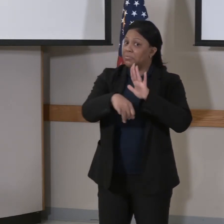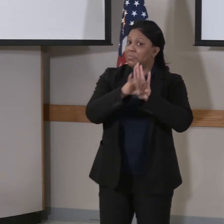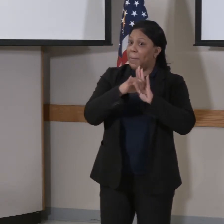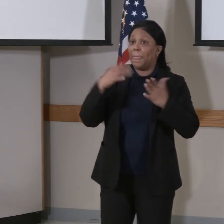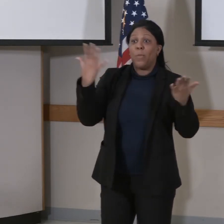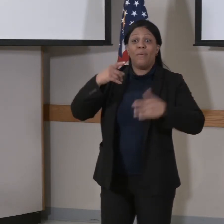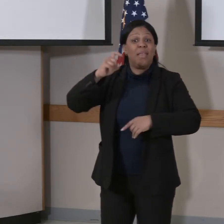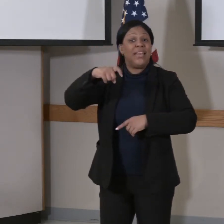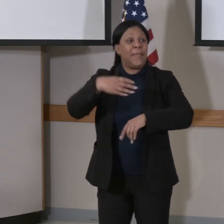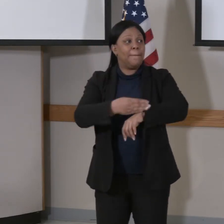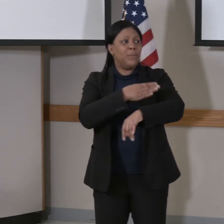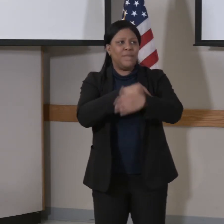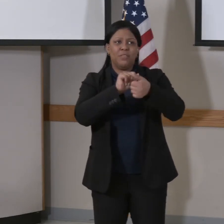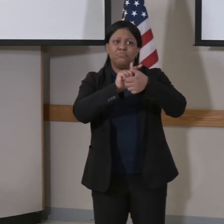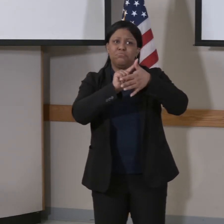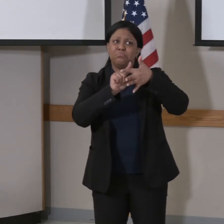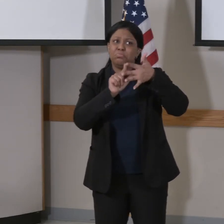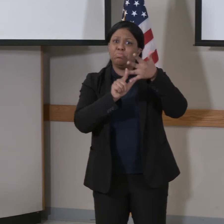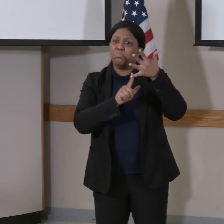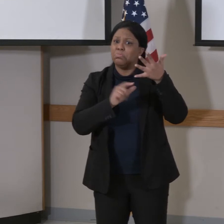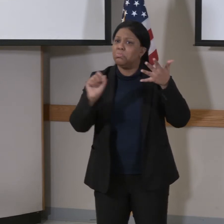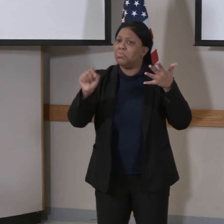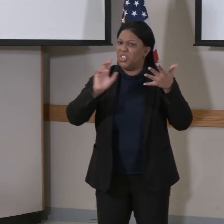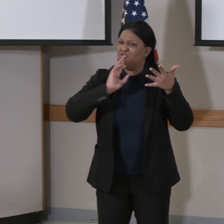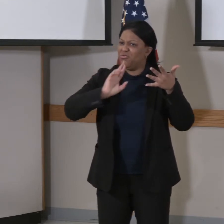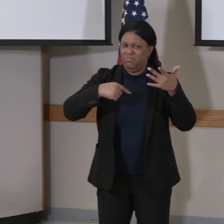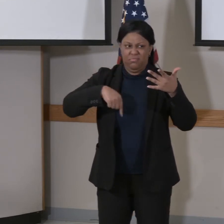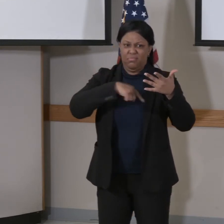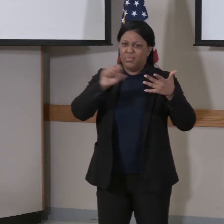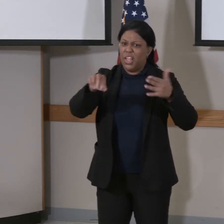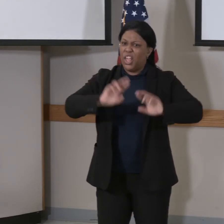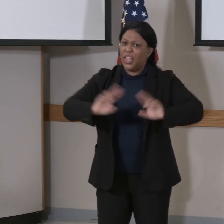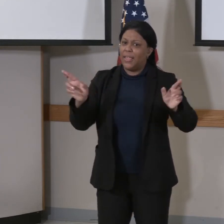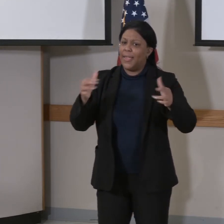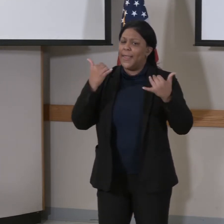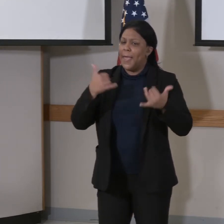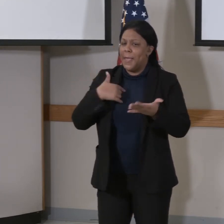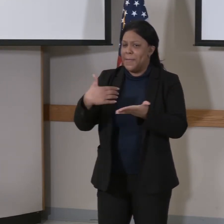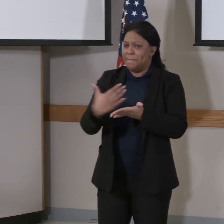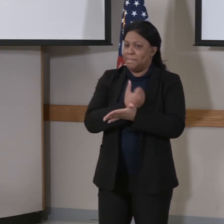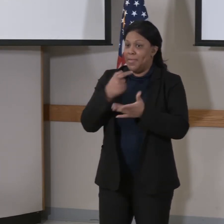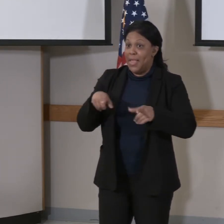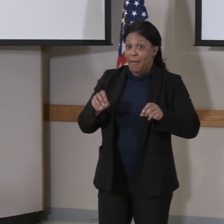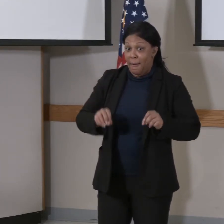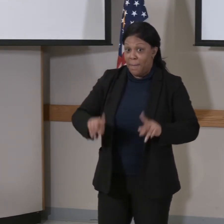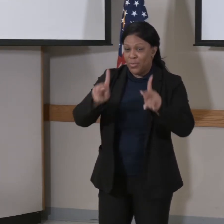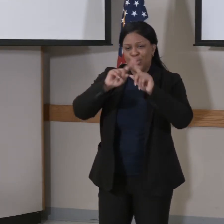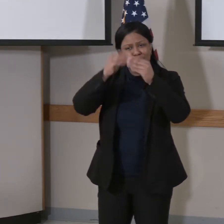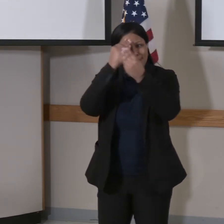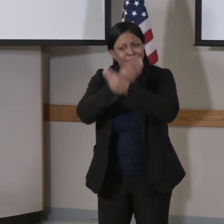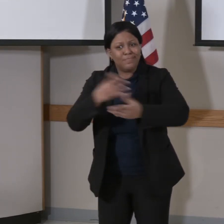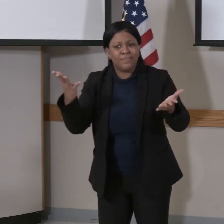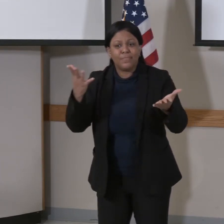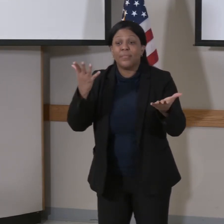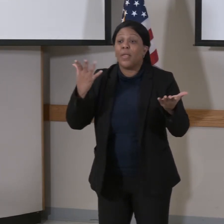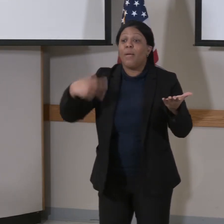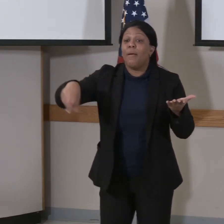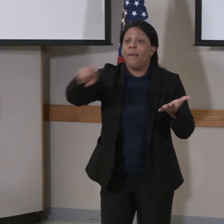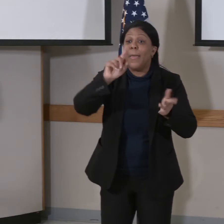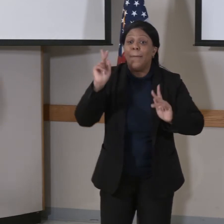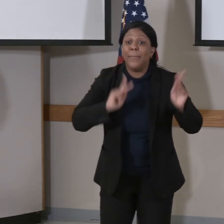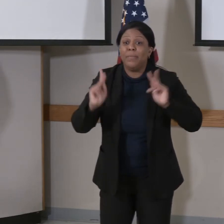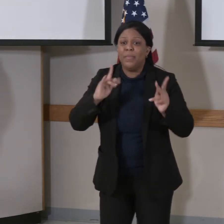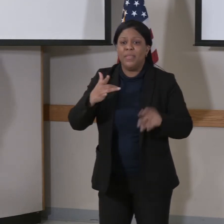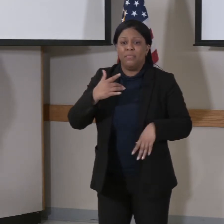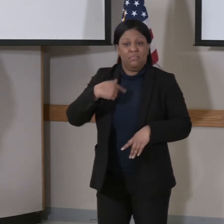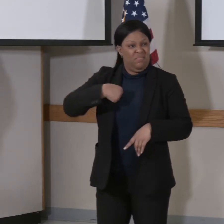And so I would just like to take this opportunity to reassure the public that the fire department stands ready to respond to any type of